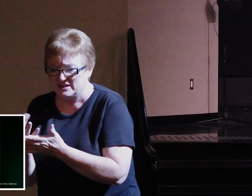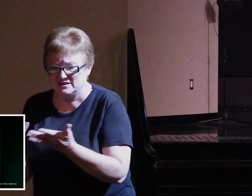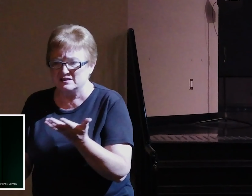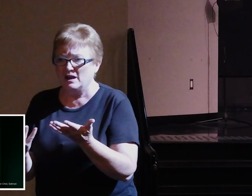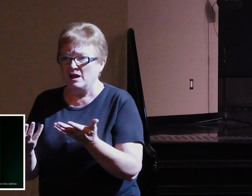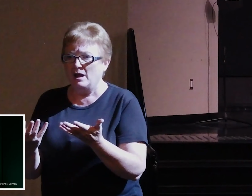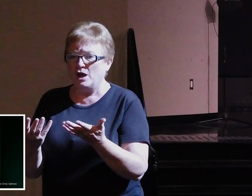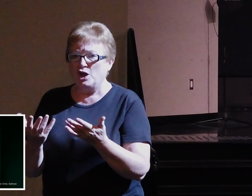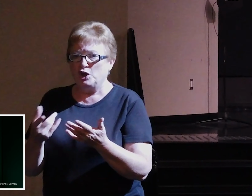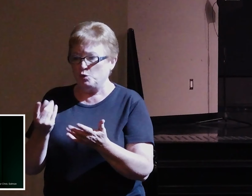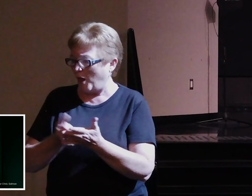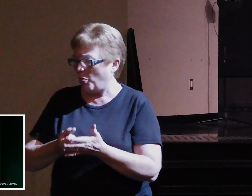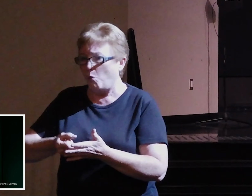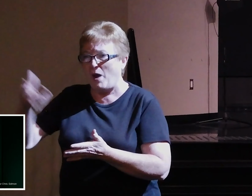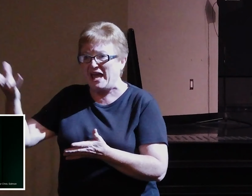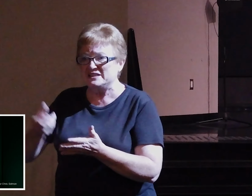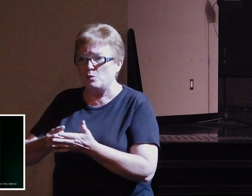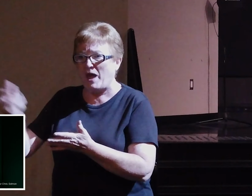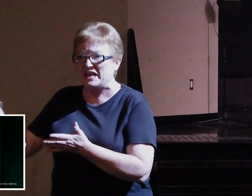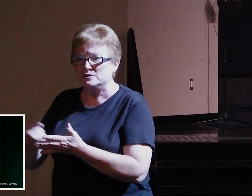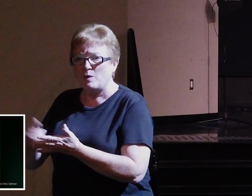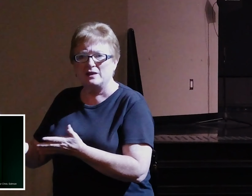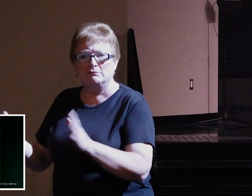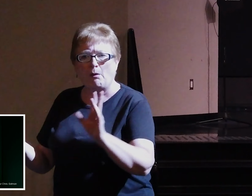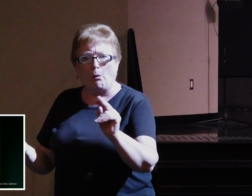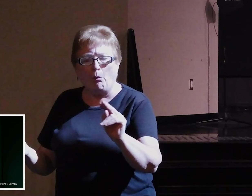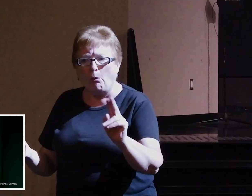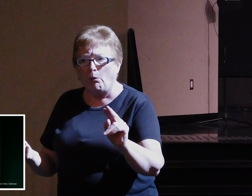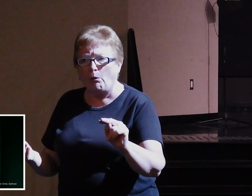Nobody wants to throw those away needlessly.